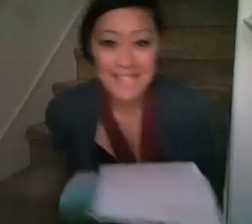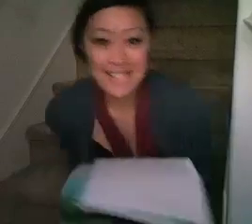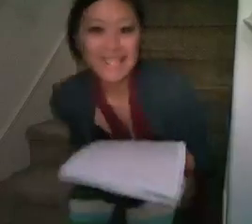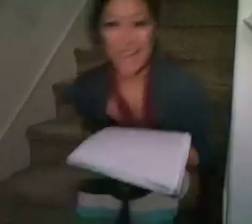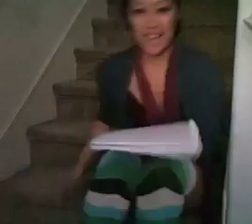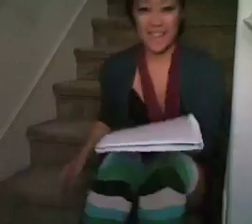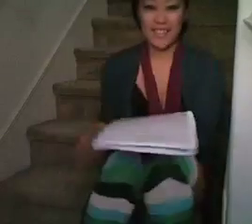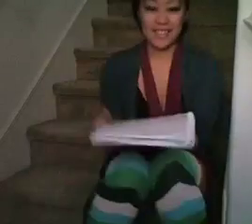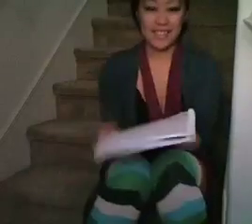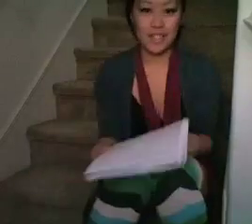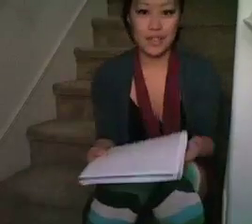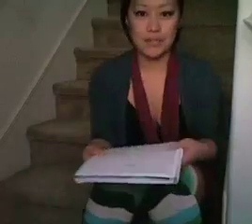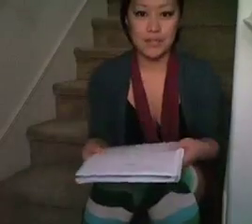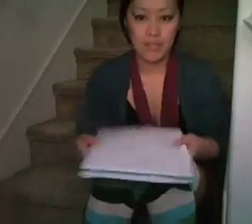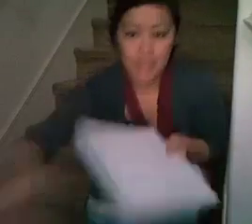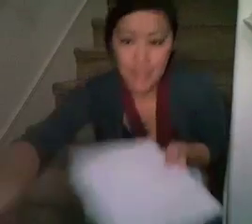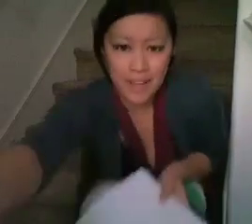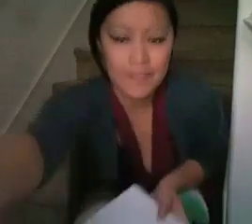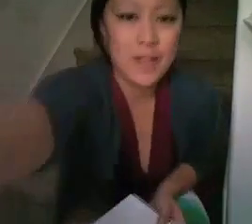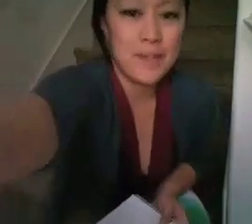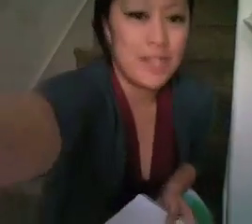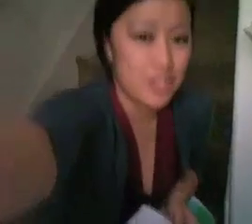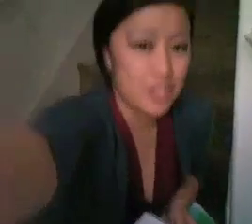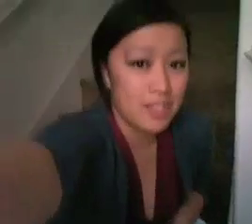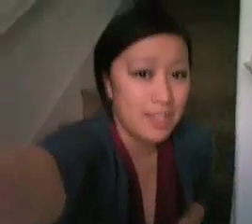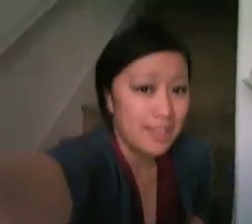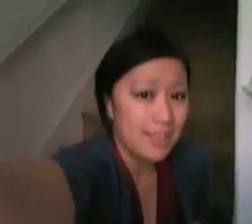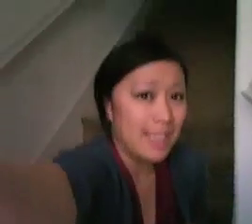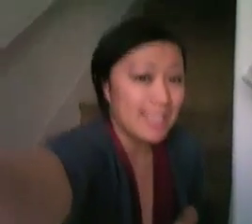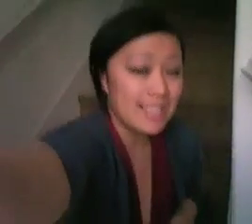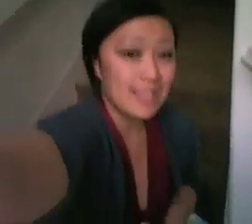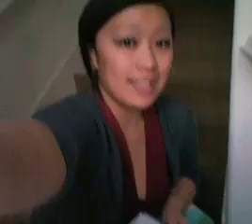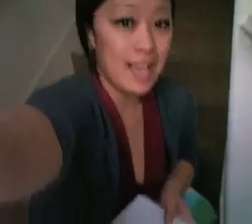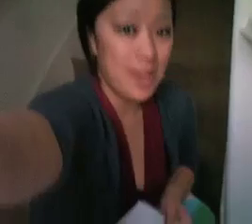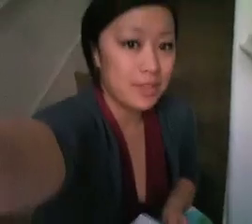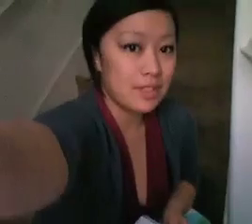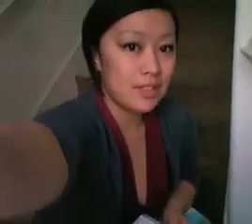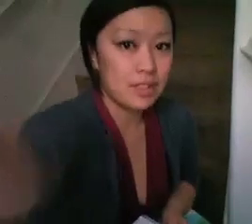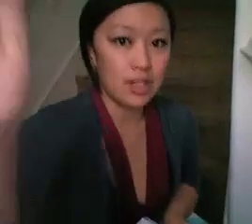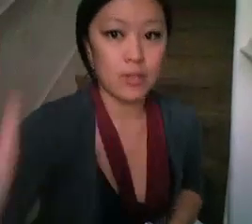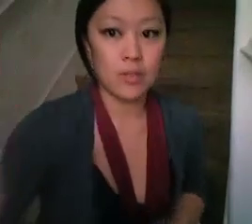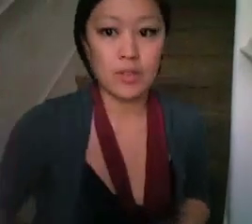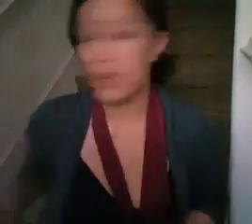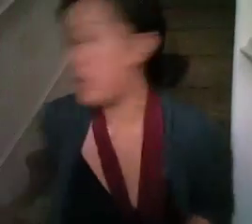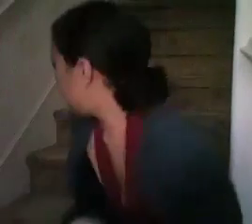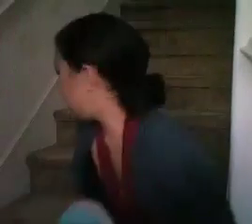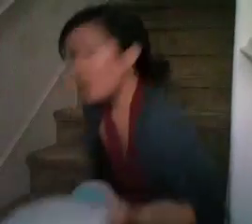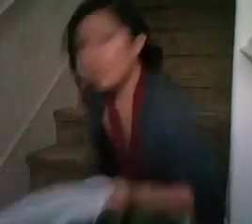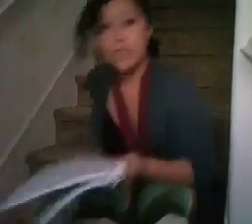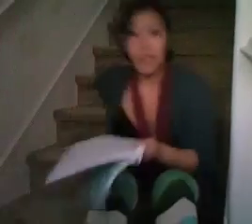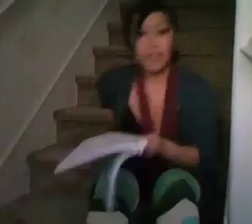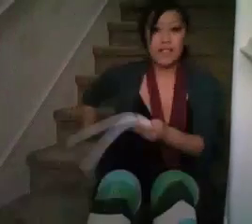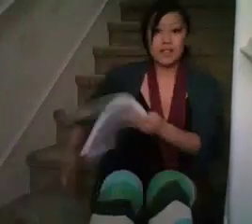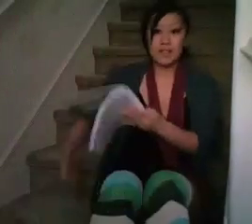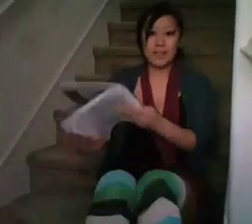Okay, so I don't have very much light in the house, so hopefully, let's look at this